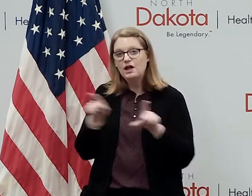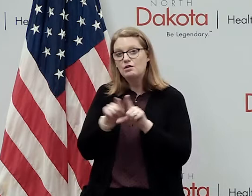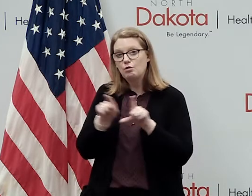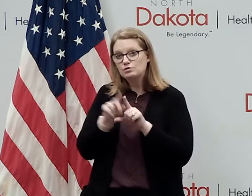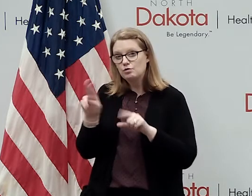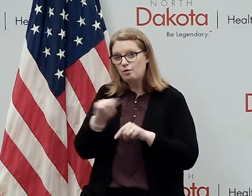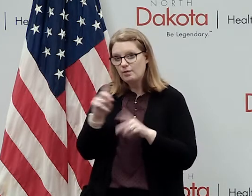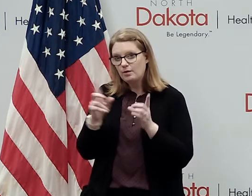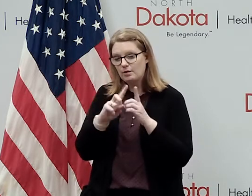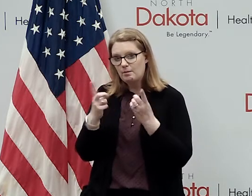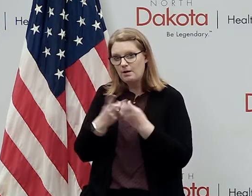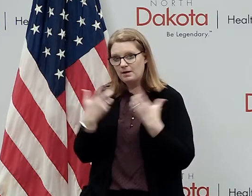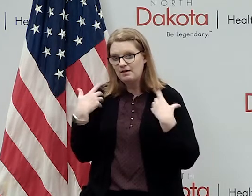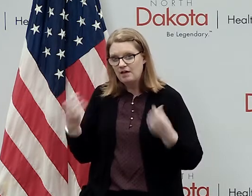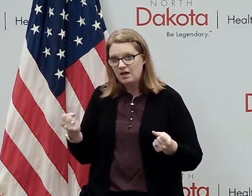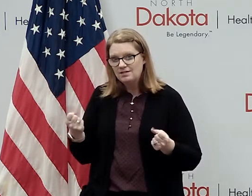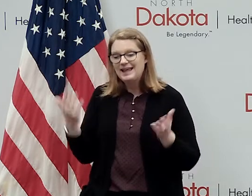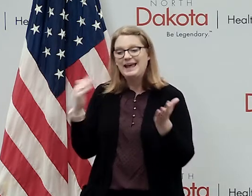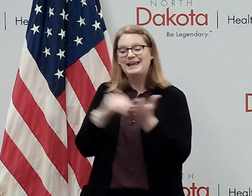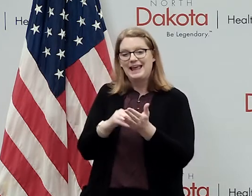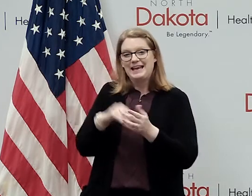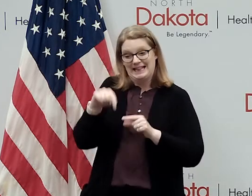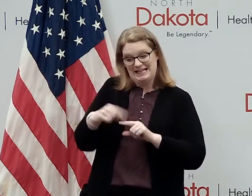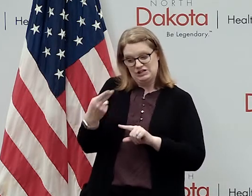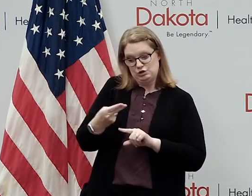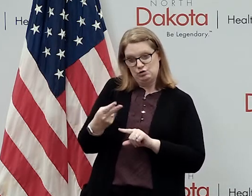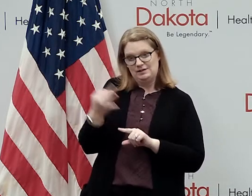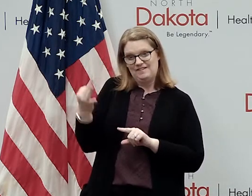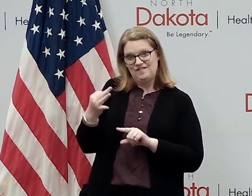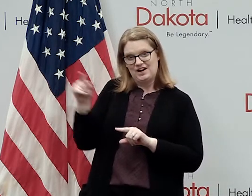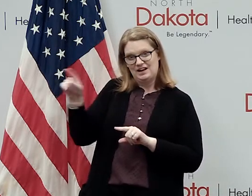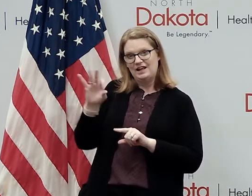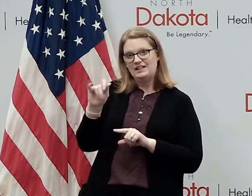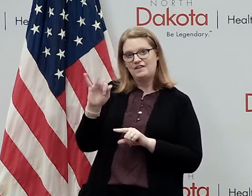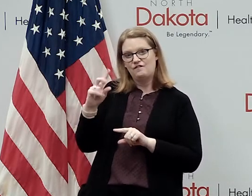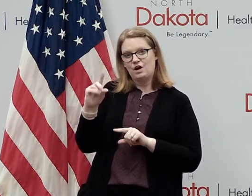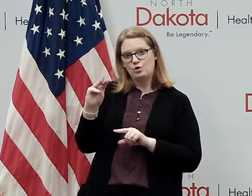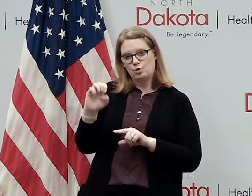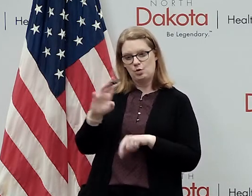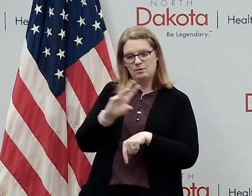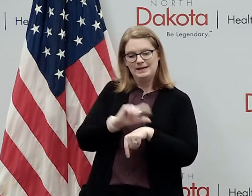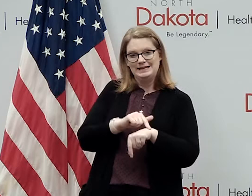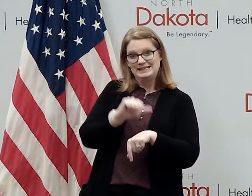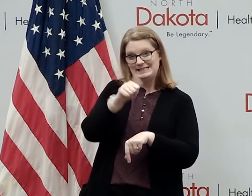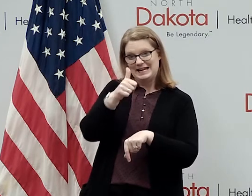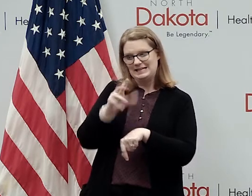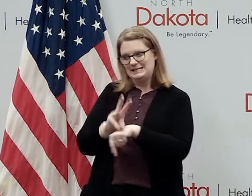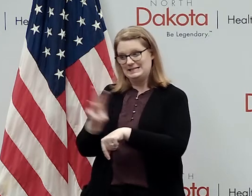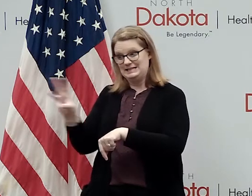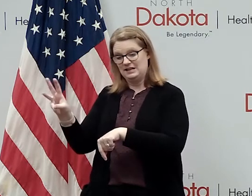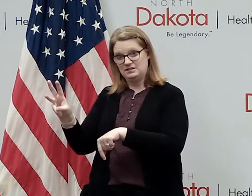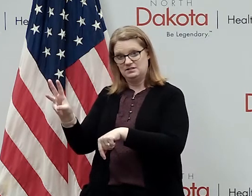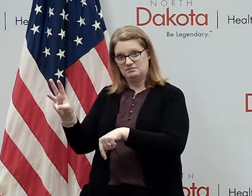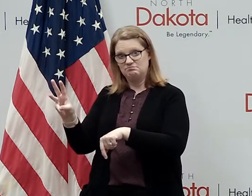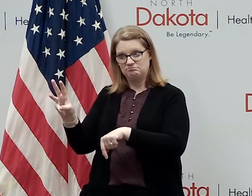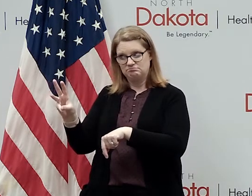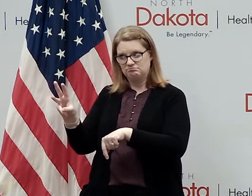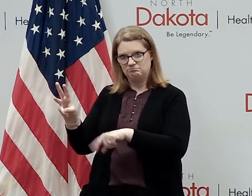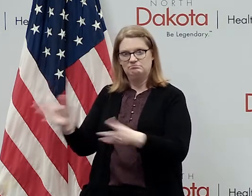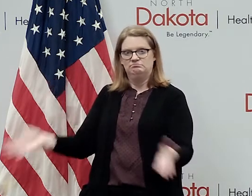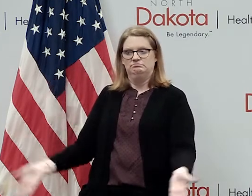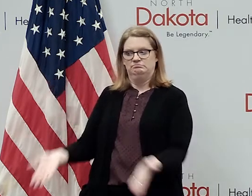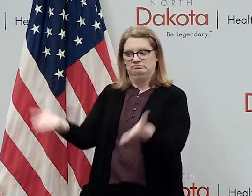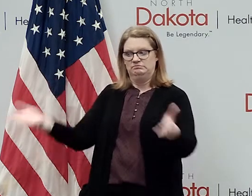again be offering free testing this Thursday and Friday at the Fargo Dome, 10 a.m. to 6 p.m. We strongly encourage people